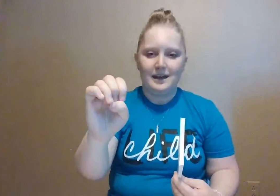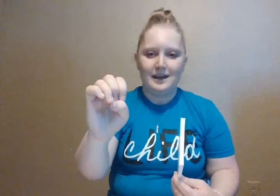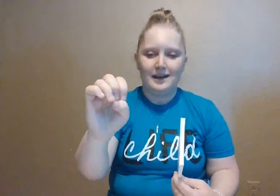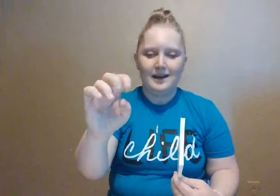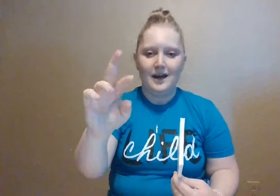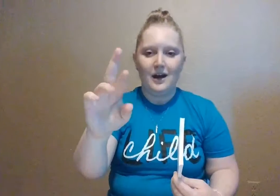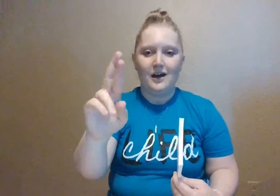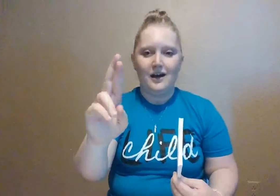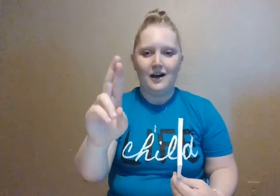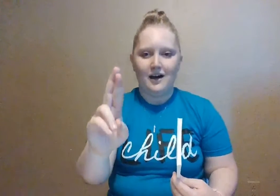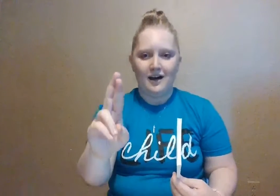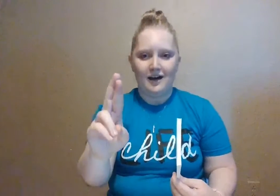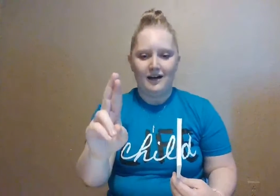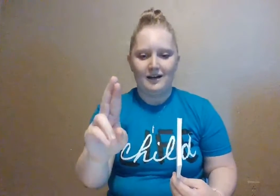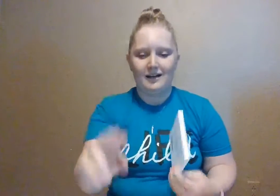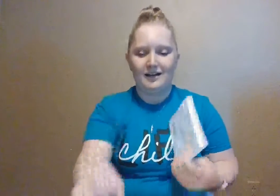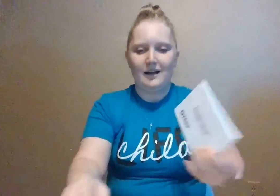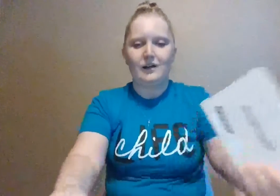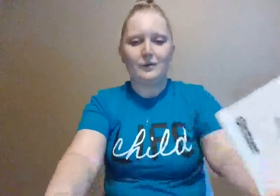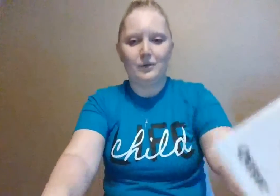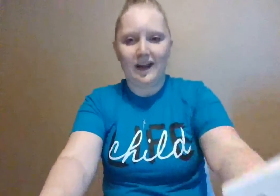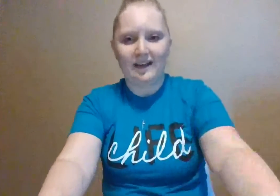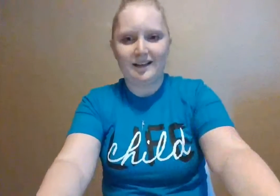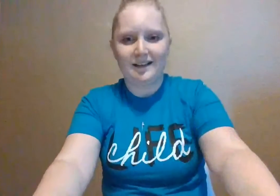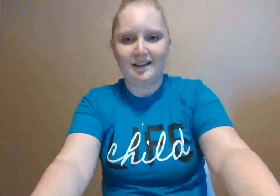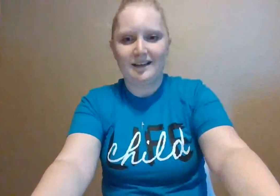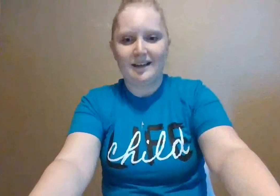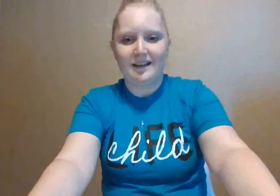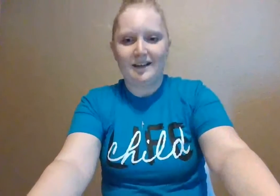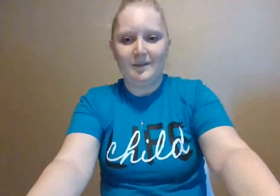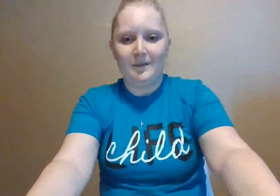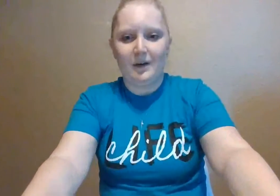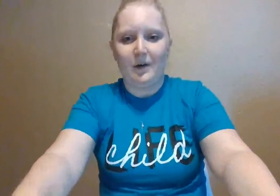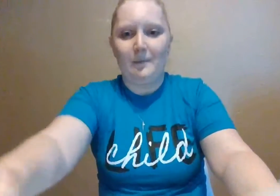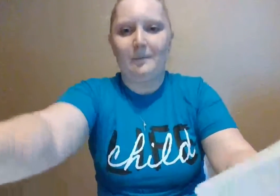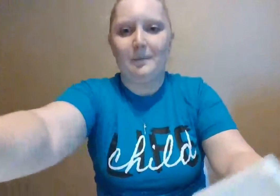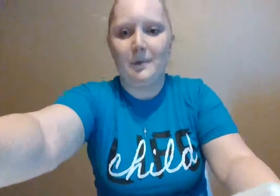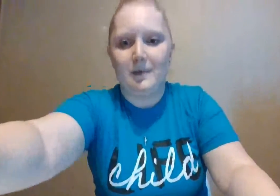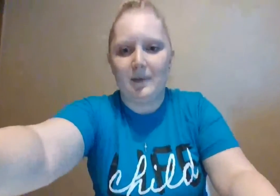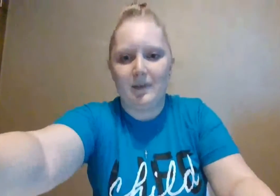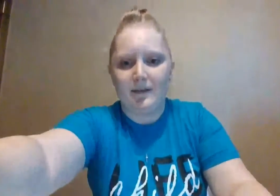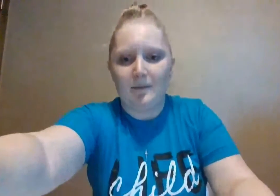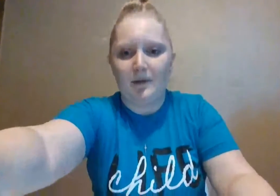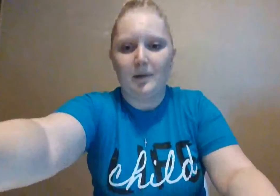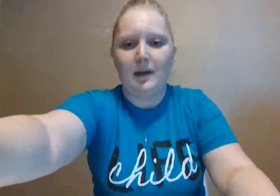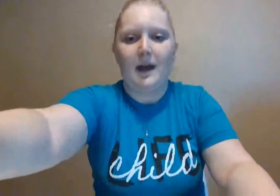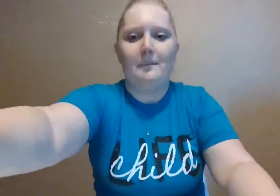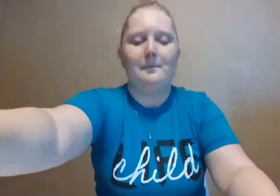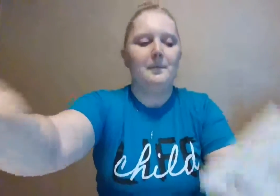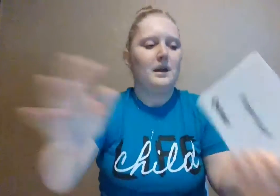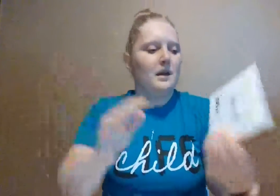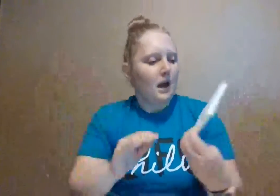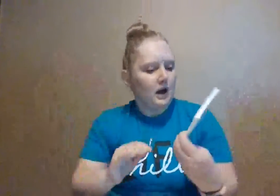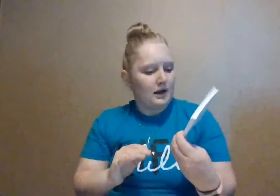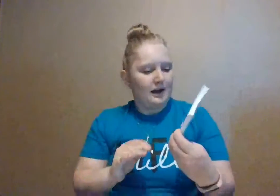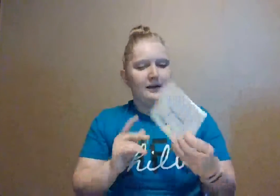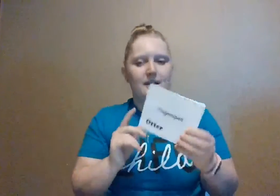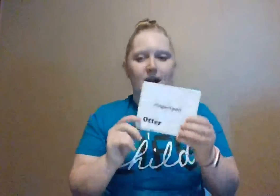E, R. Great. Okay, let me tilt this up a little bit. Okay. Our next